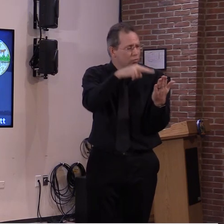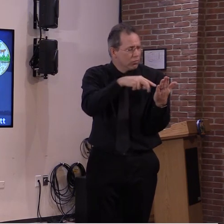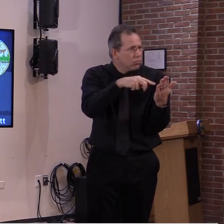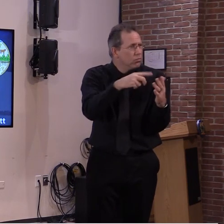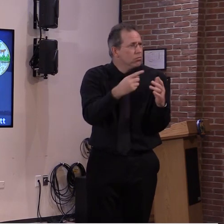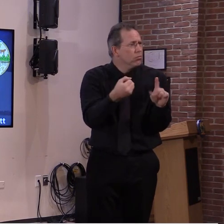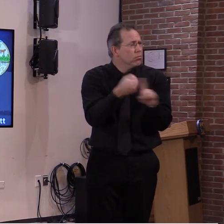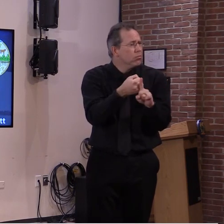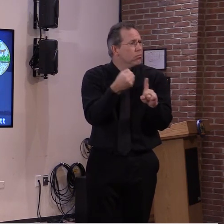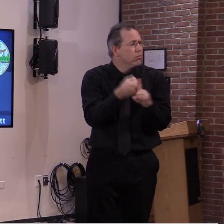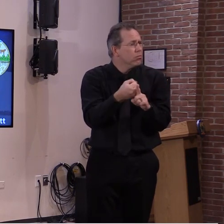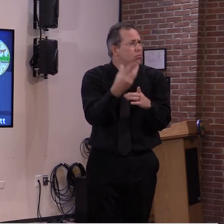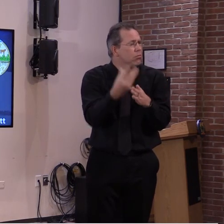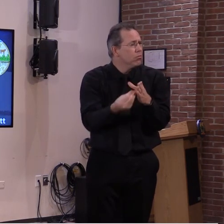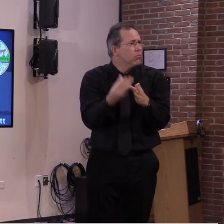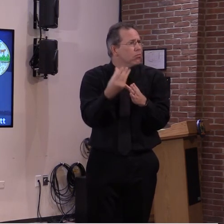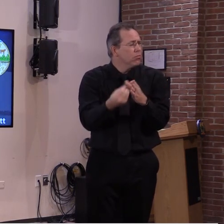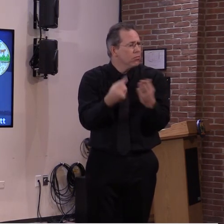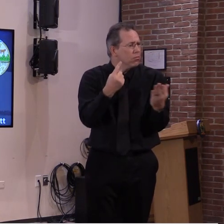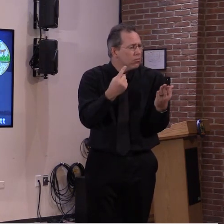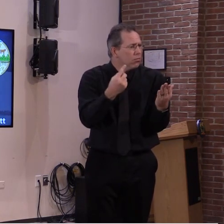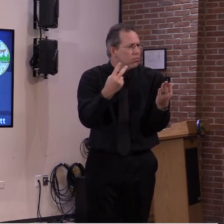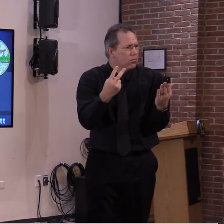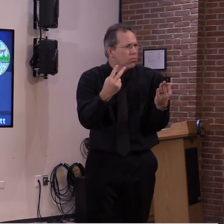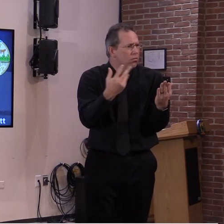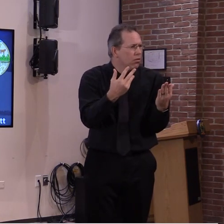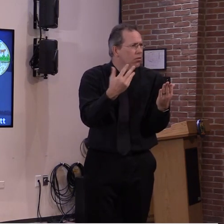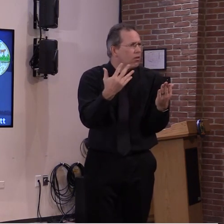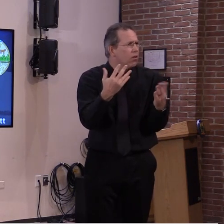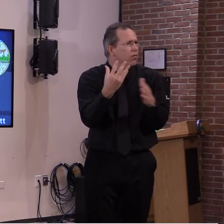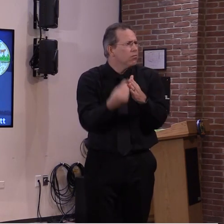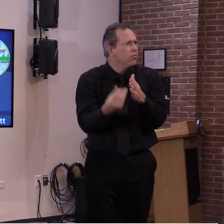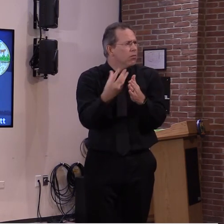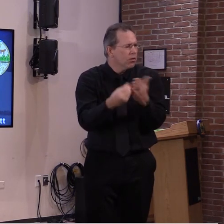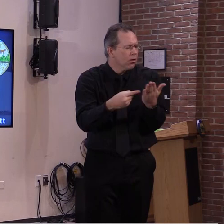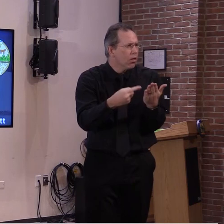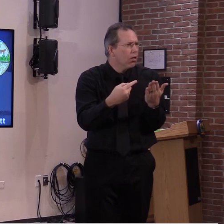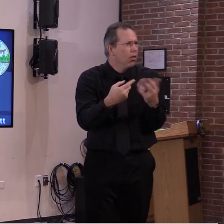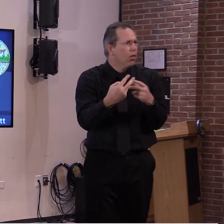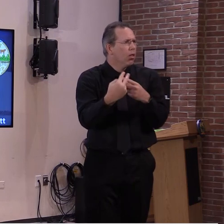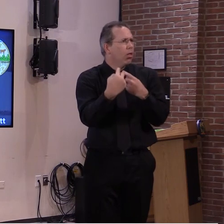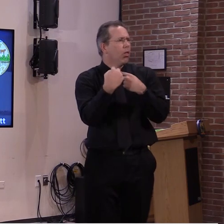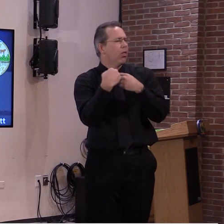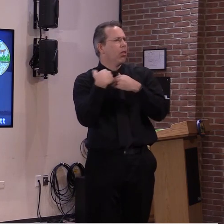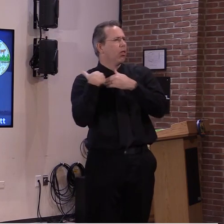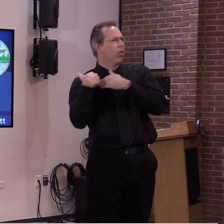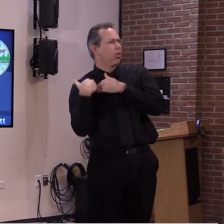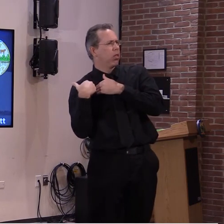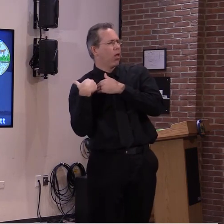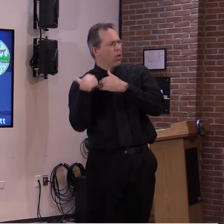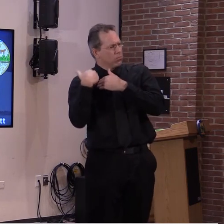the responsibility squarely on my shoulders, and I take each one of them personally.